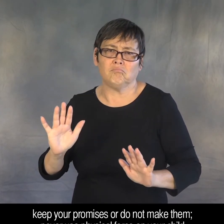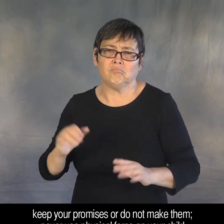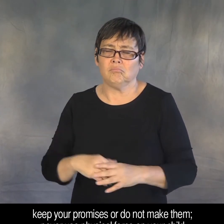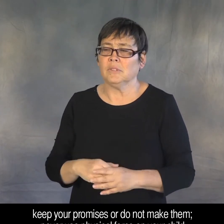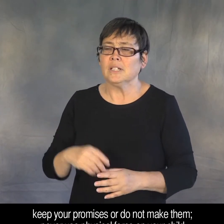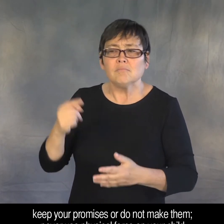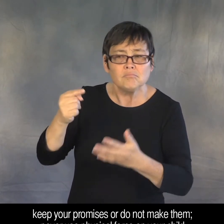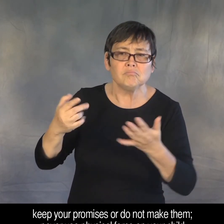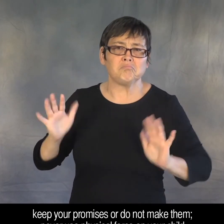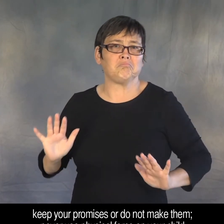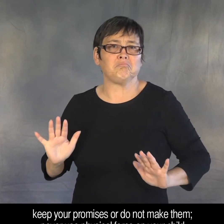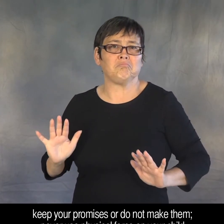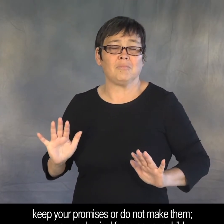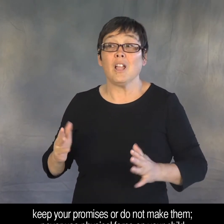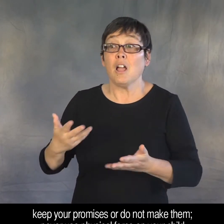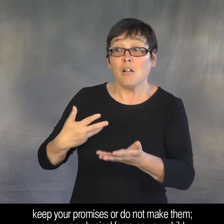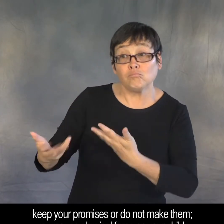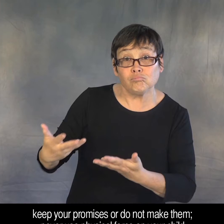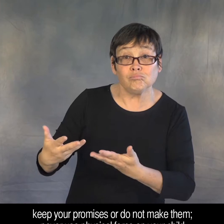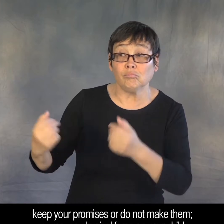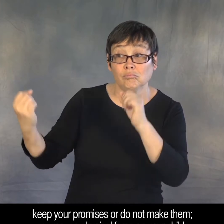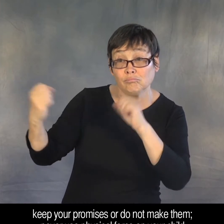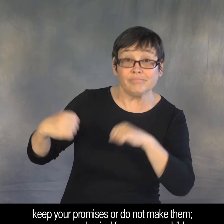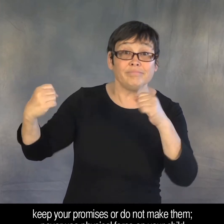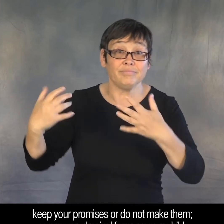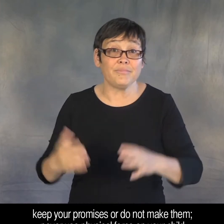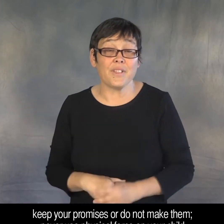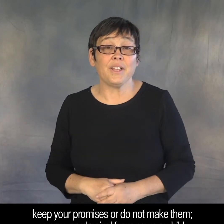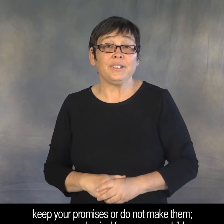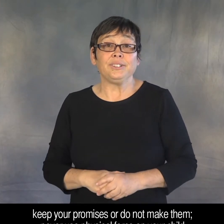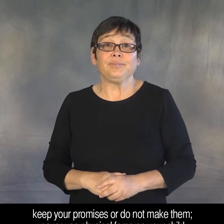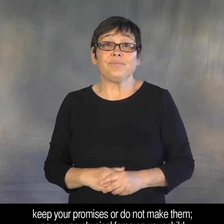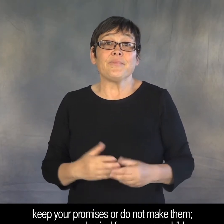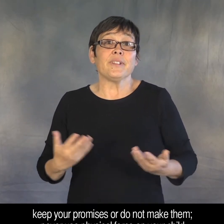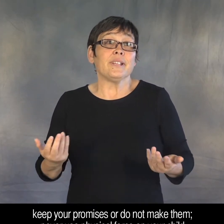Keep your promises or do not make them.